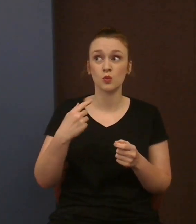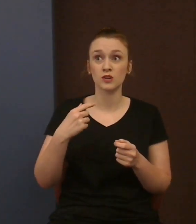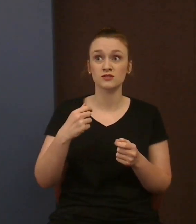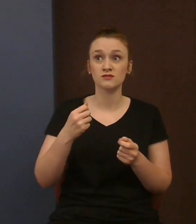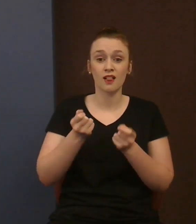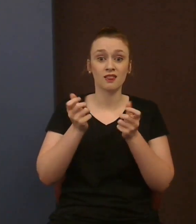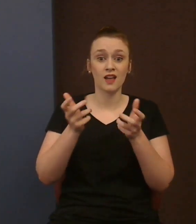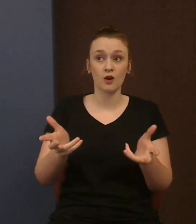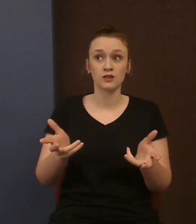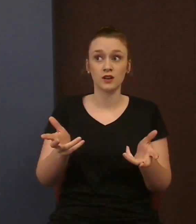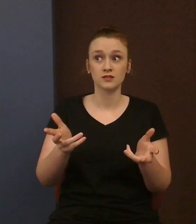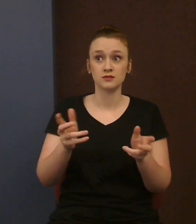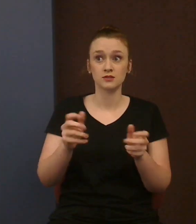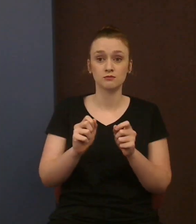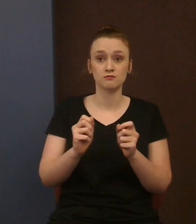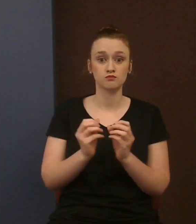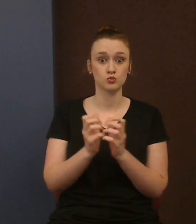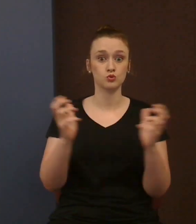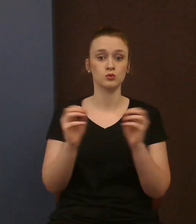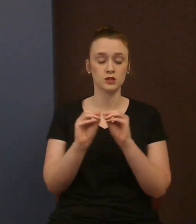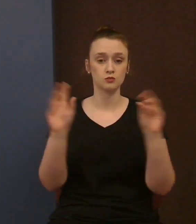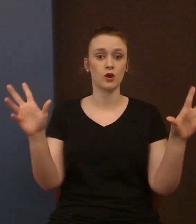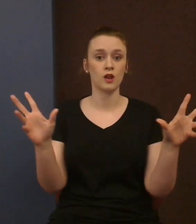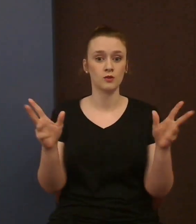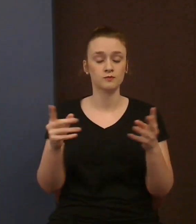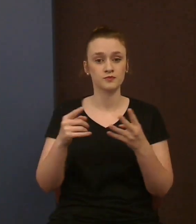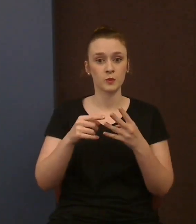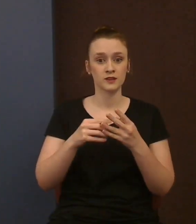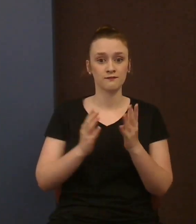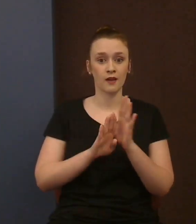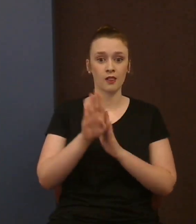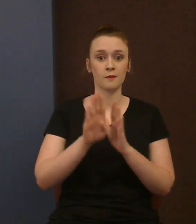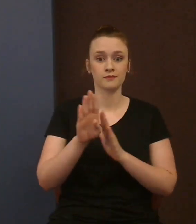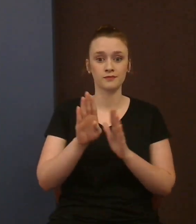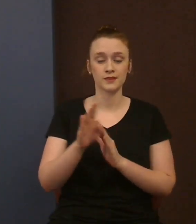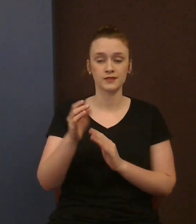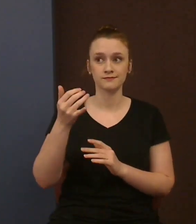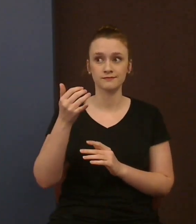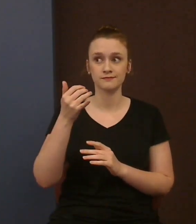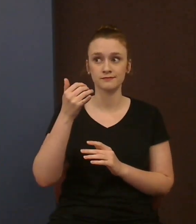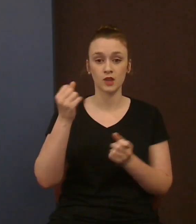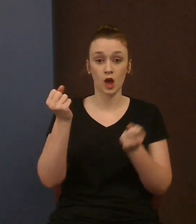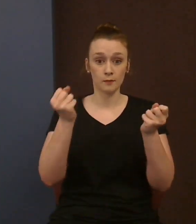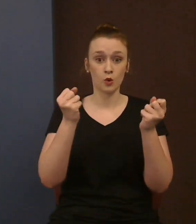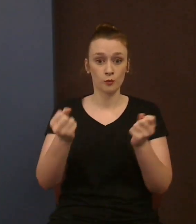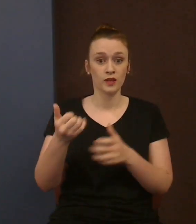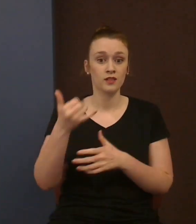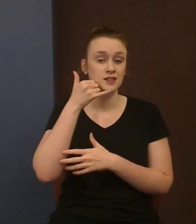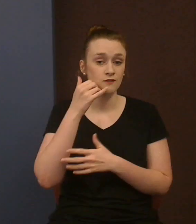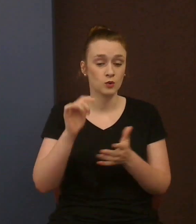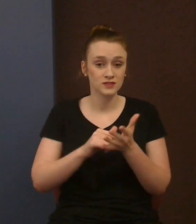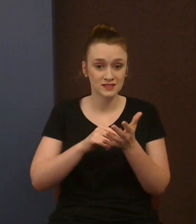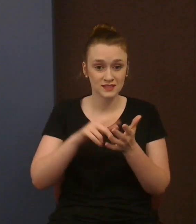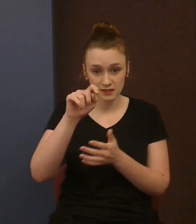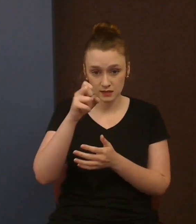We developed the automobile, telephone and telegraph, the electric light bulb,